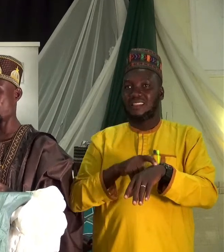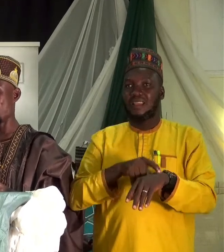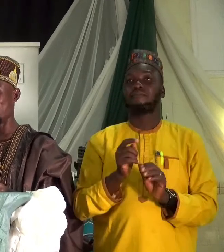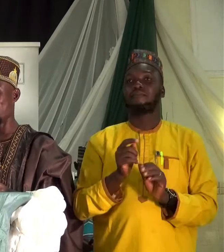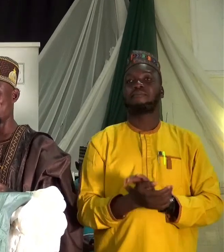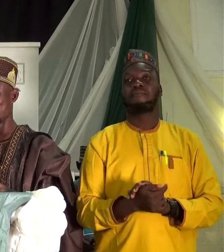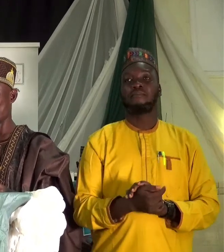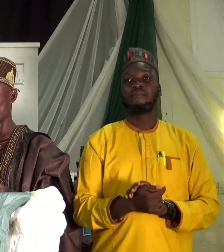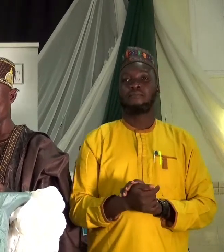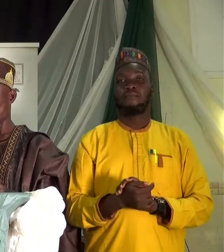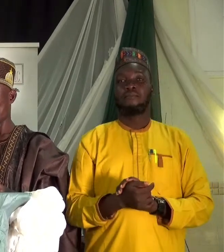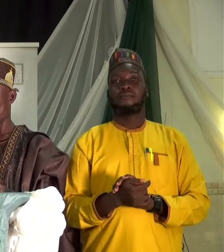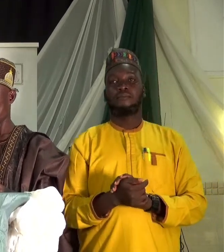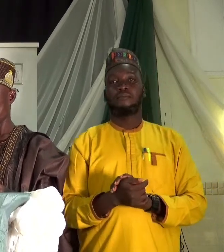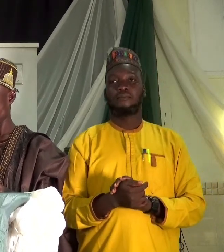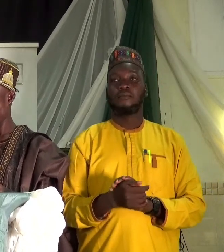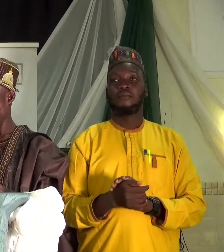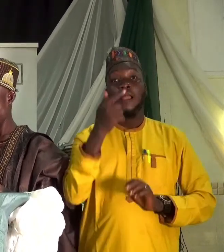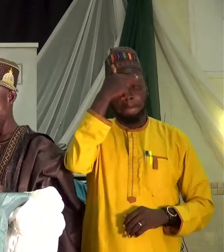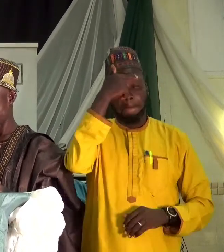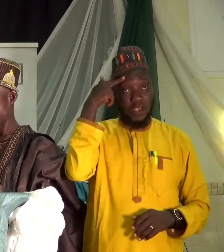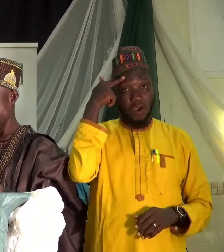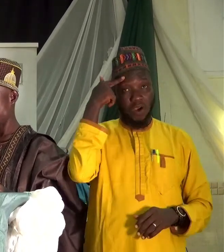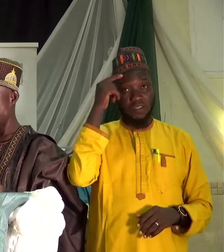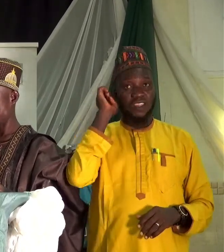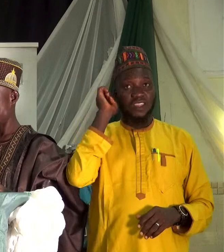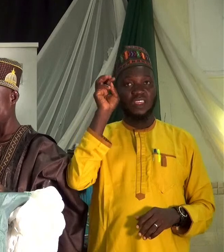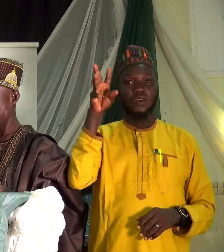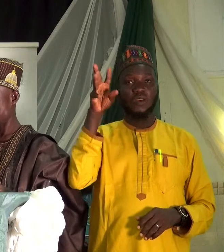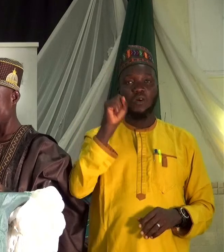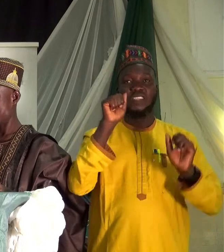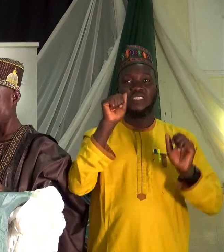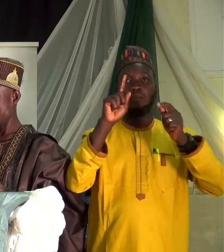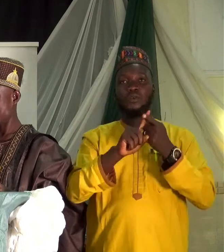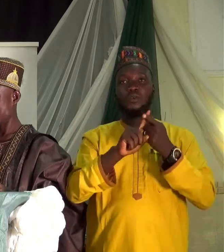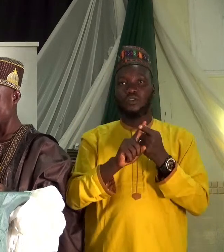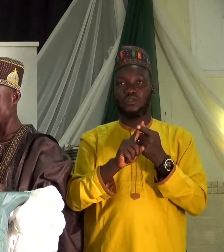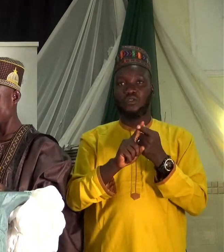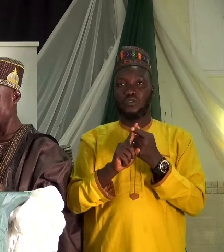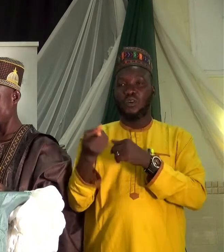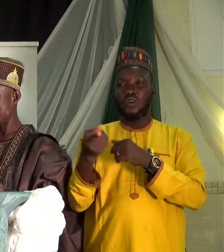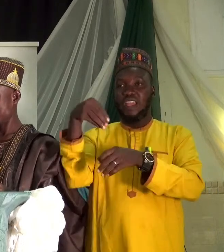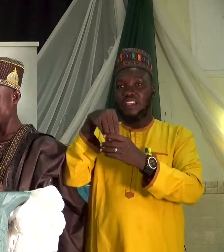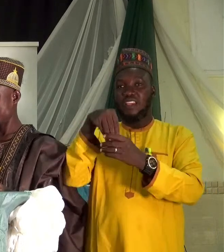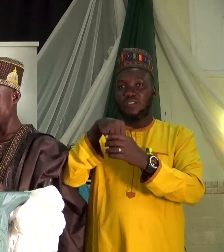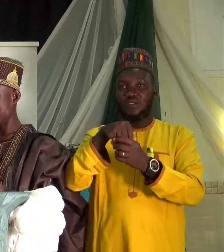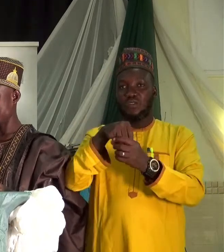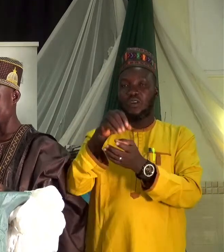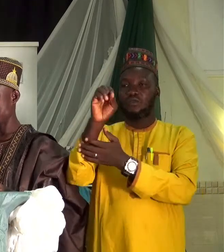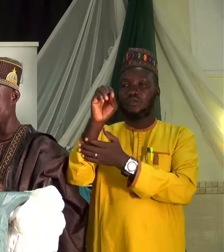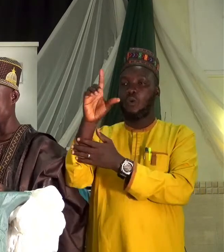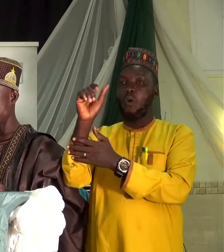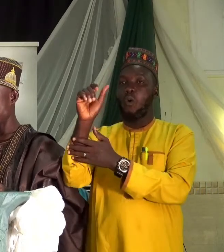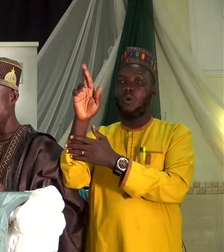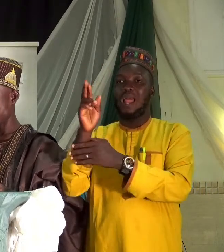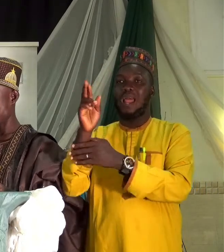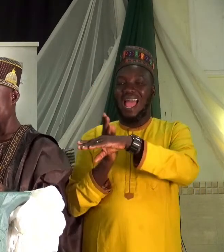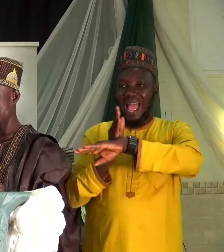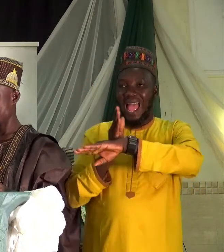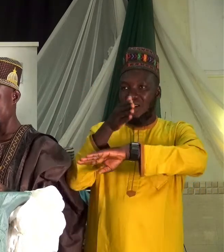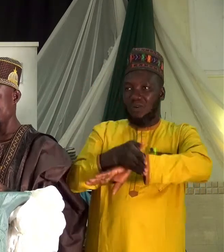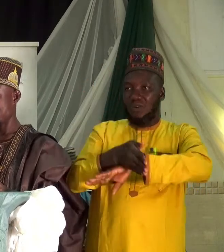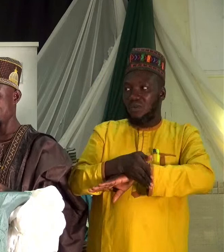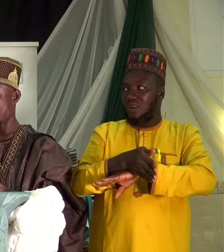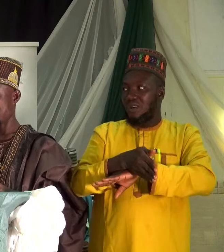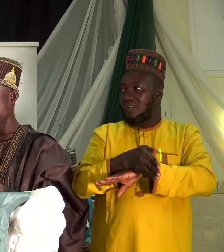Akbar. Because he was able to install solar light across nooks and